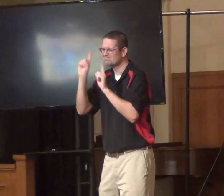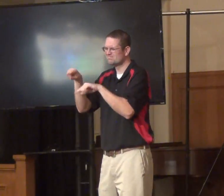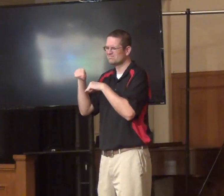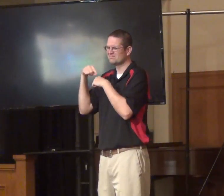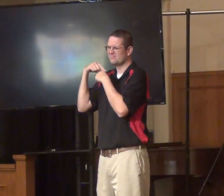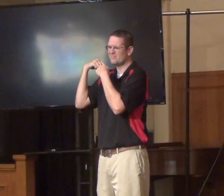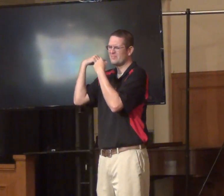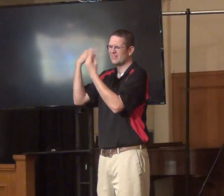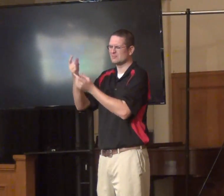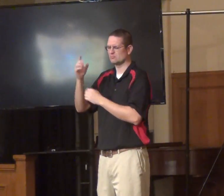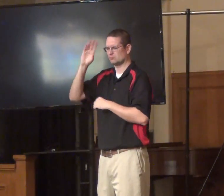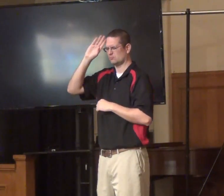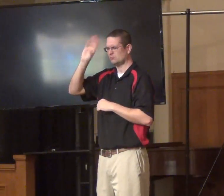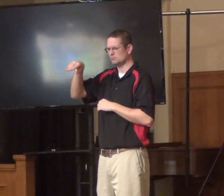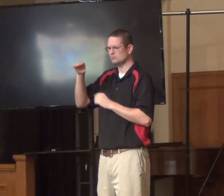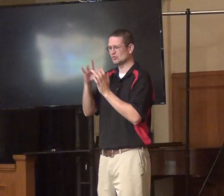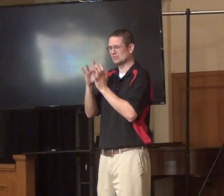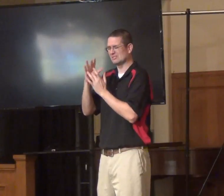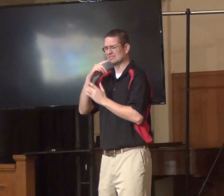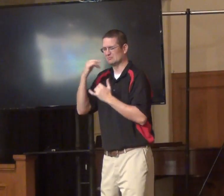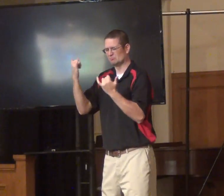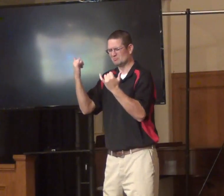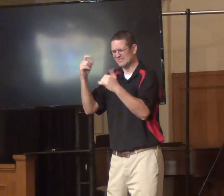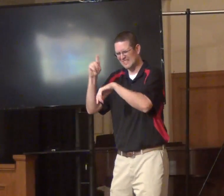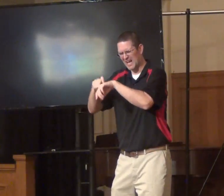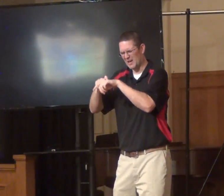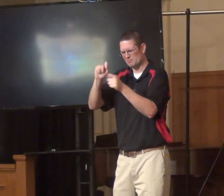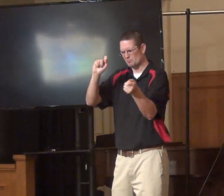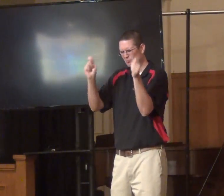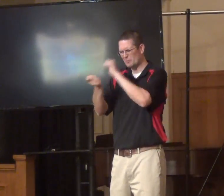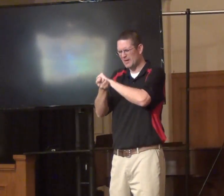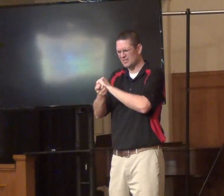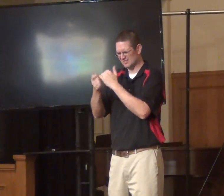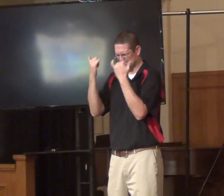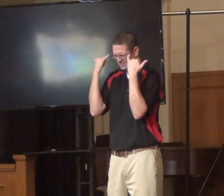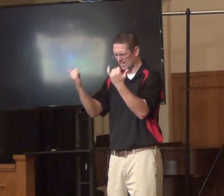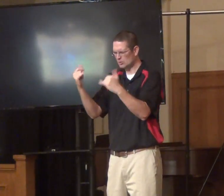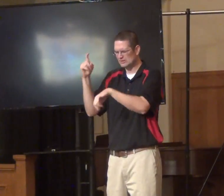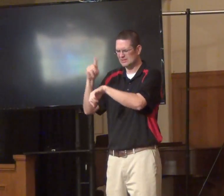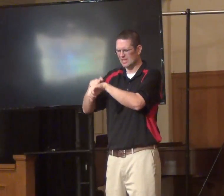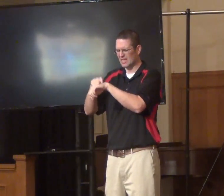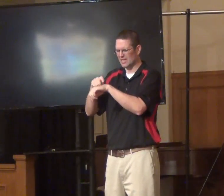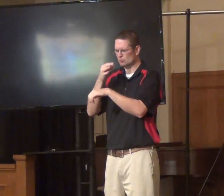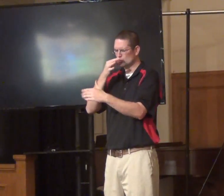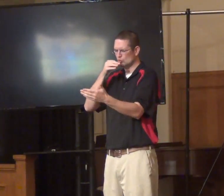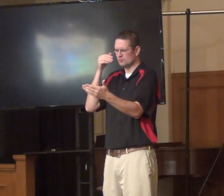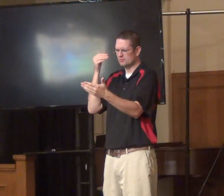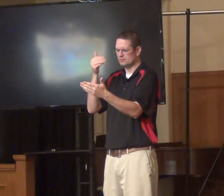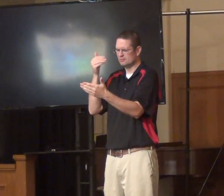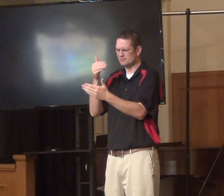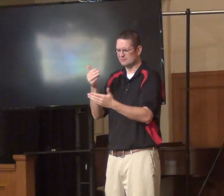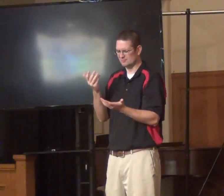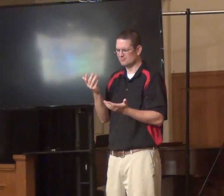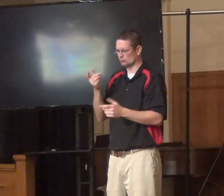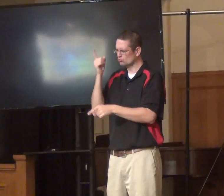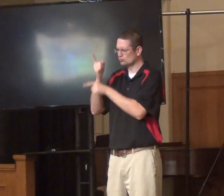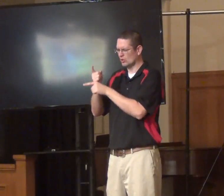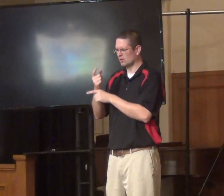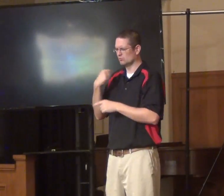your patience that you've had for so long. Now is the time to repent. Now is the time. The kingdom